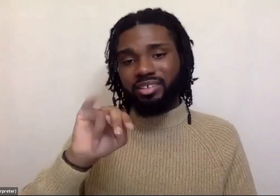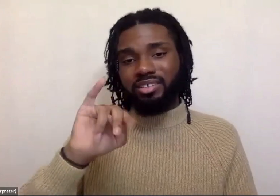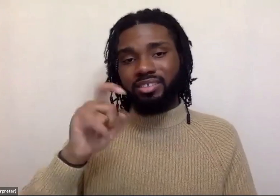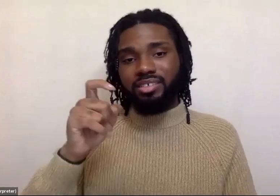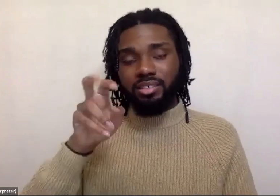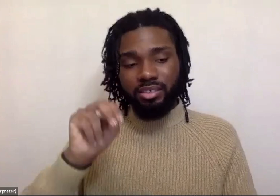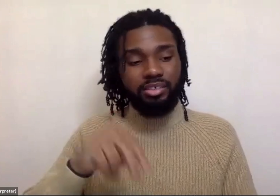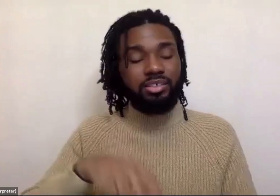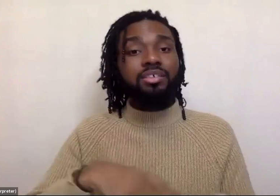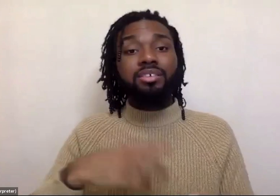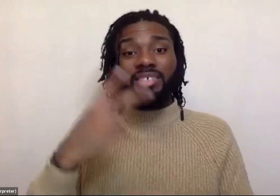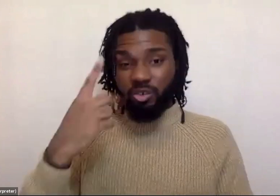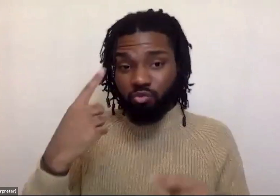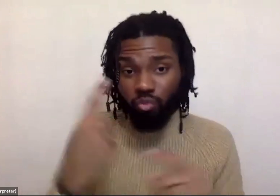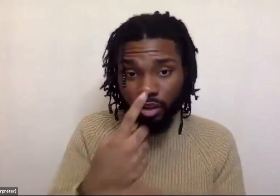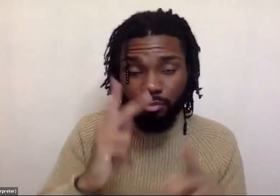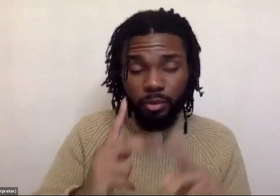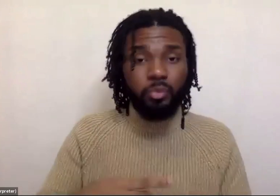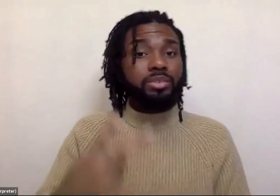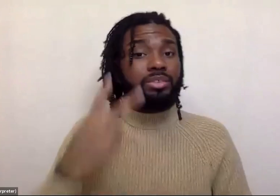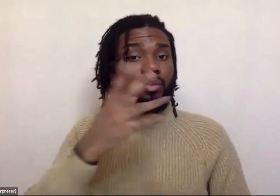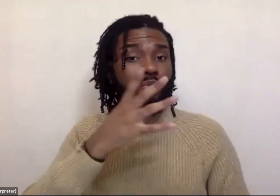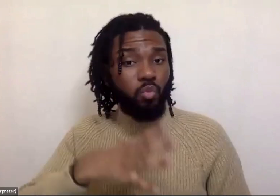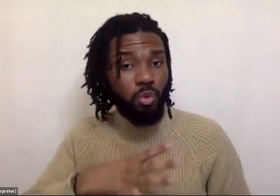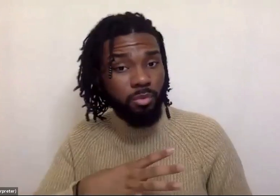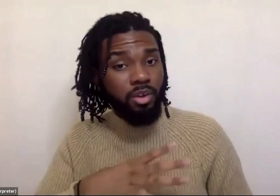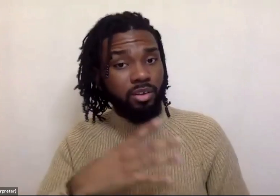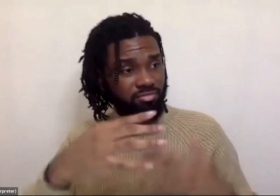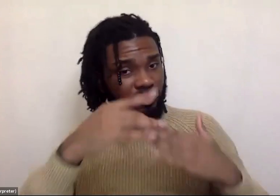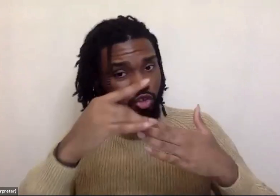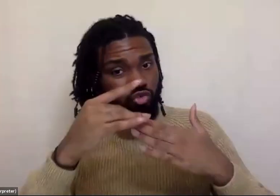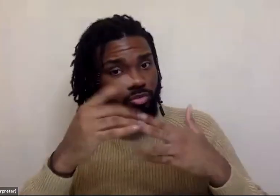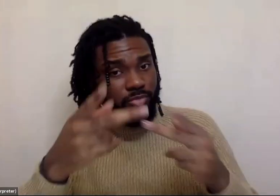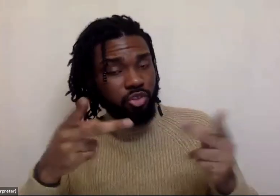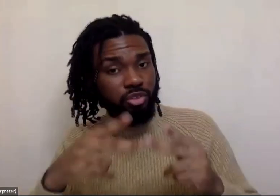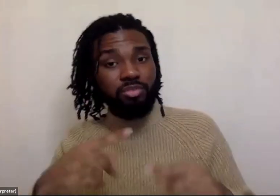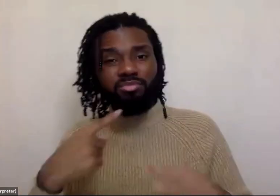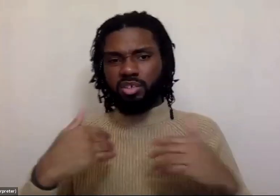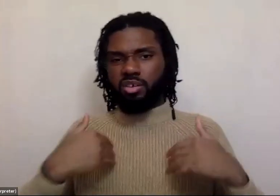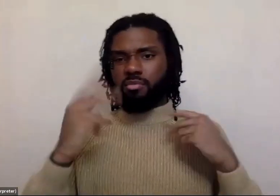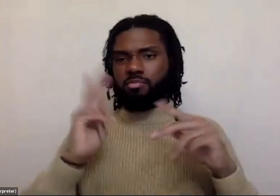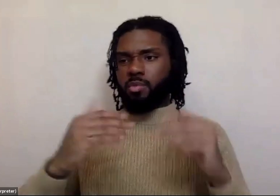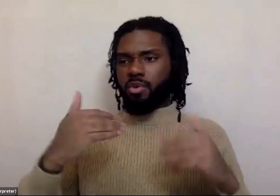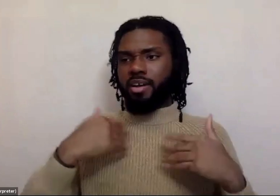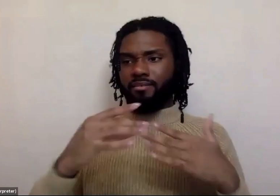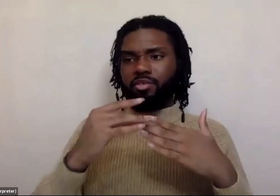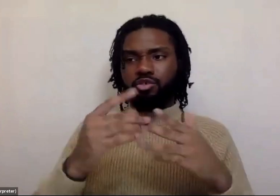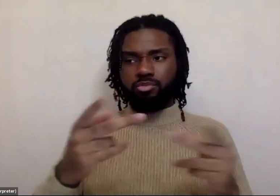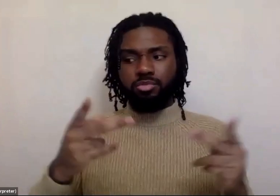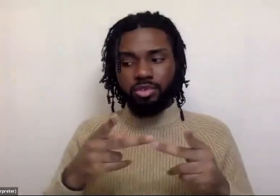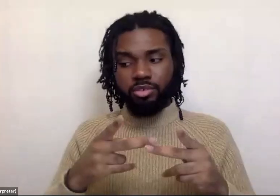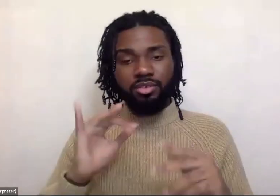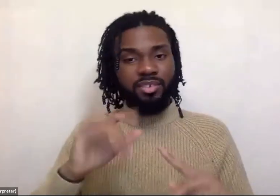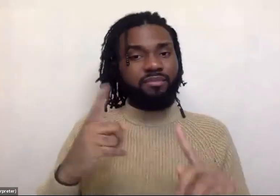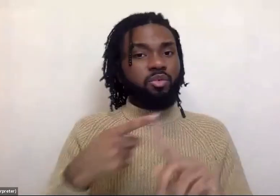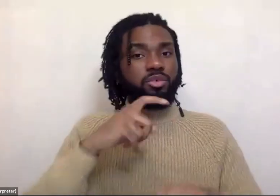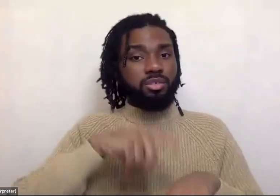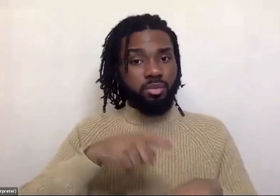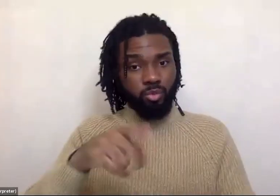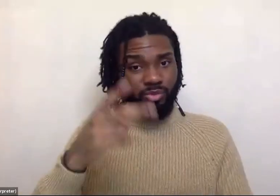see women in leadership, and you see young people in leadership. And it's the first time that you have seen this in anything at that